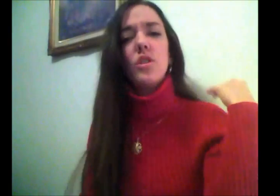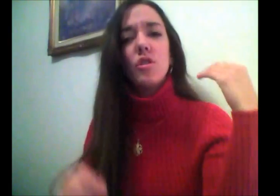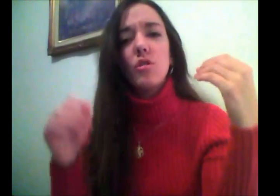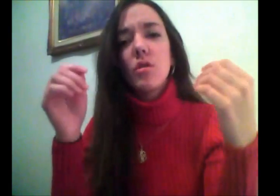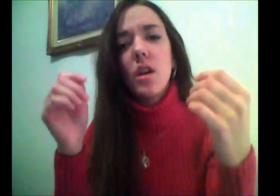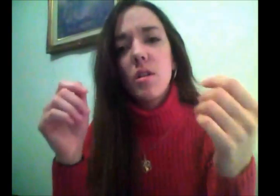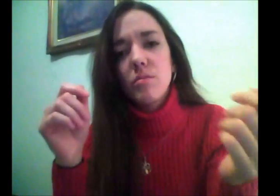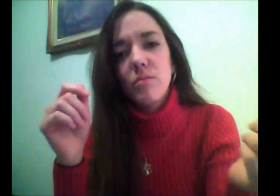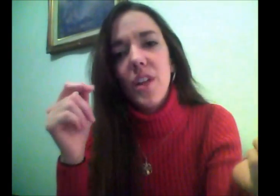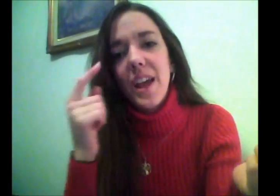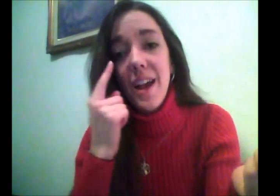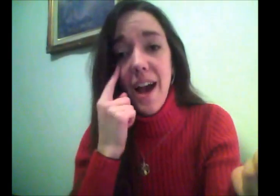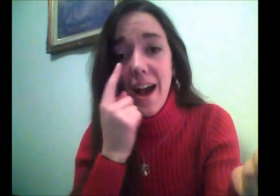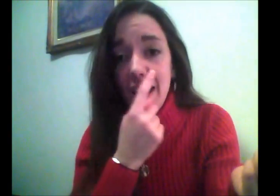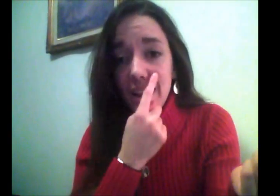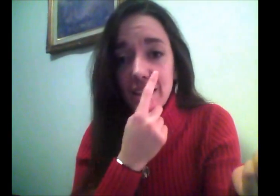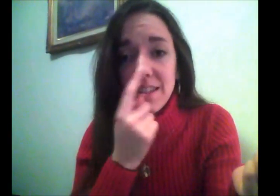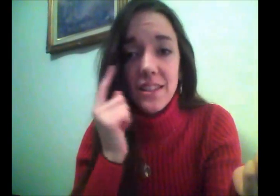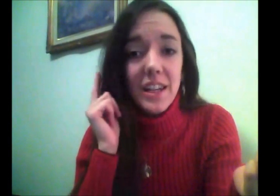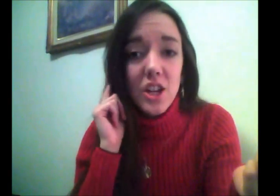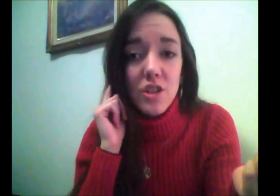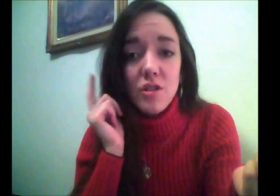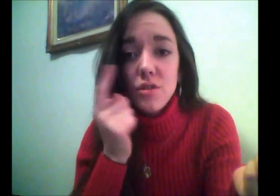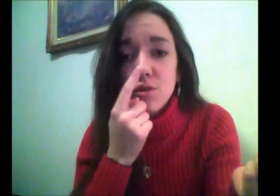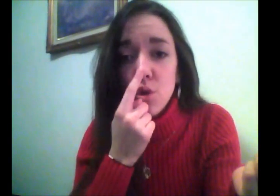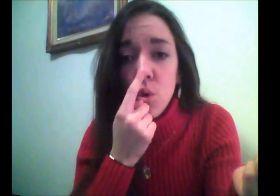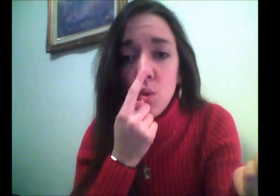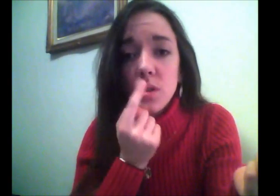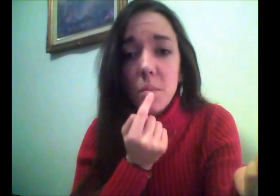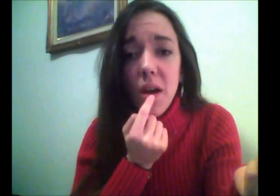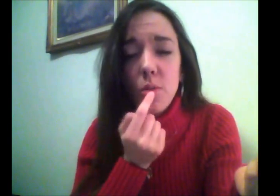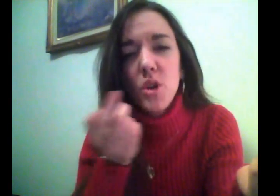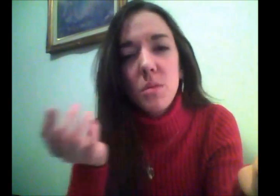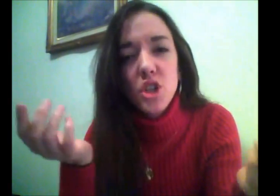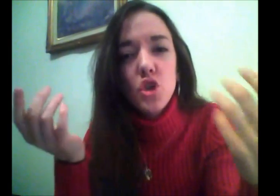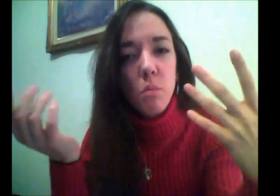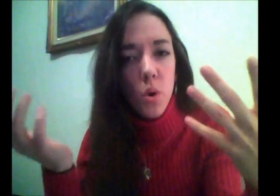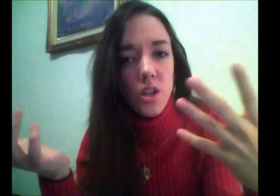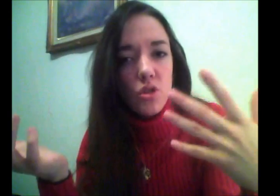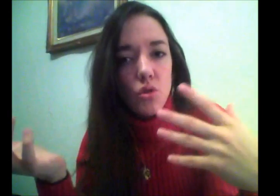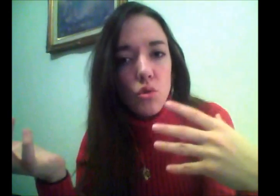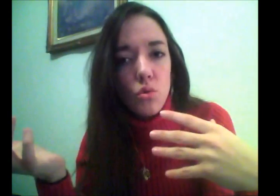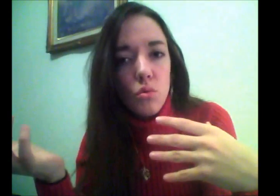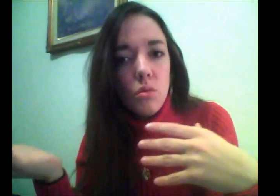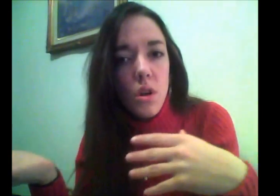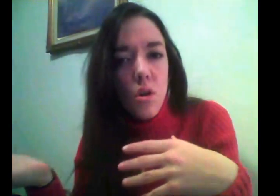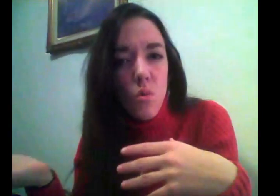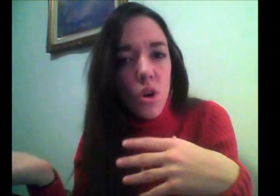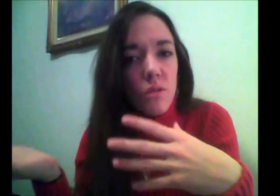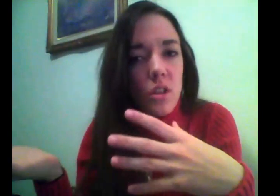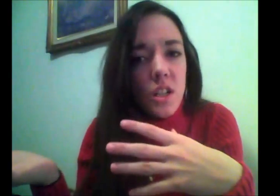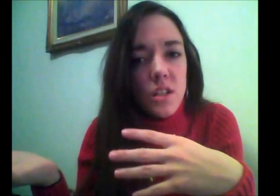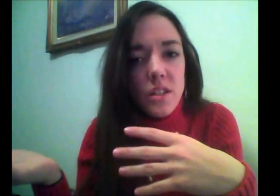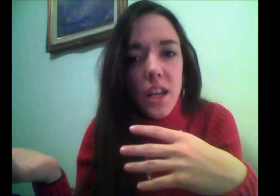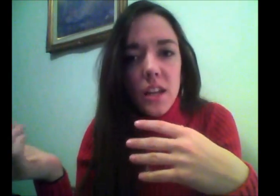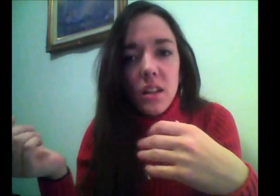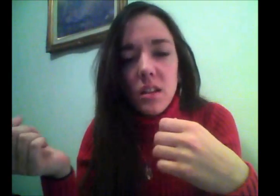you're like eyes, ears, nose, mouth, pretty much you point to wherever it is. And